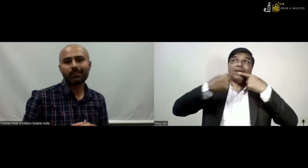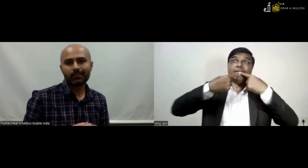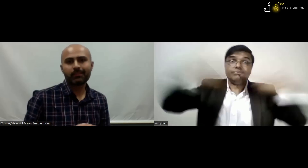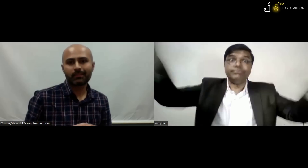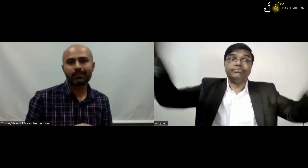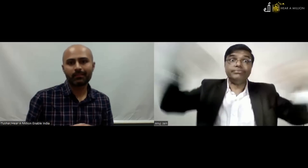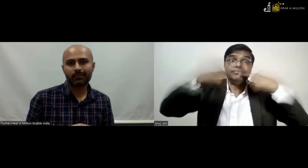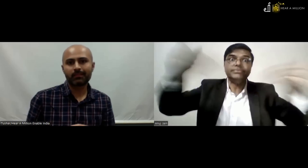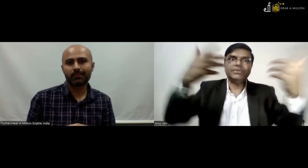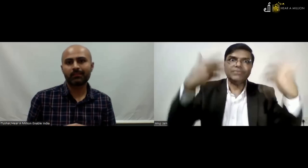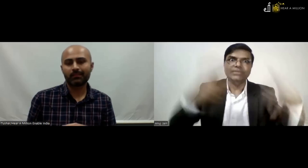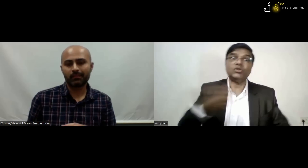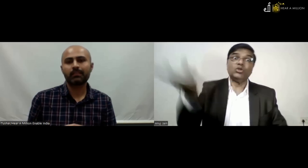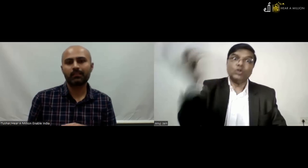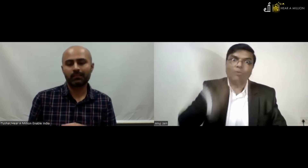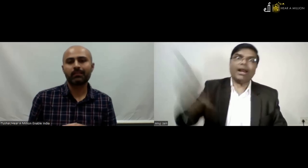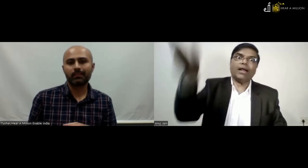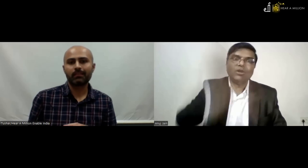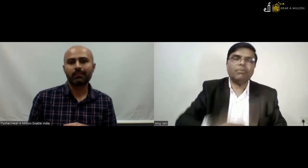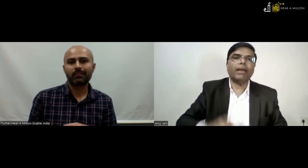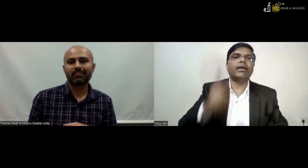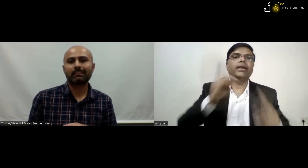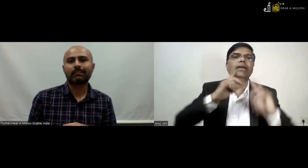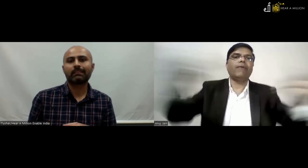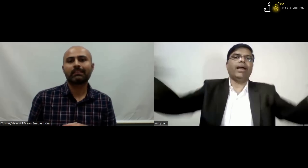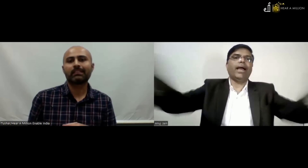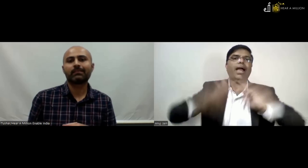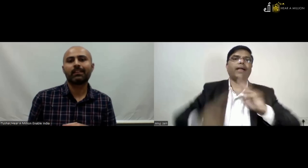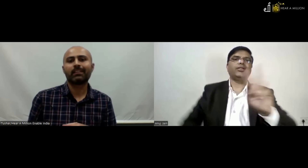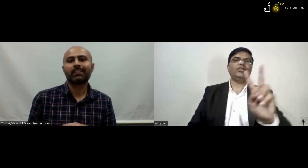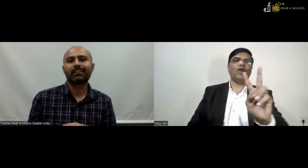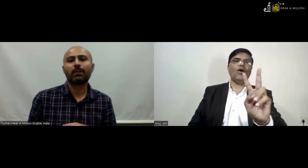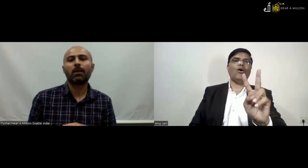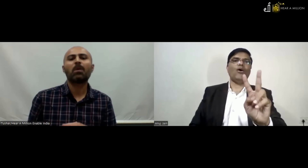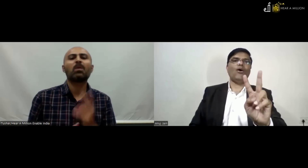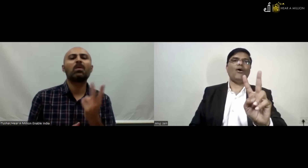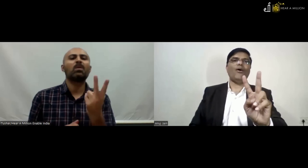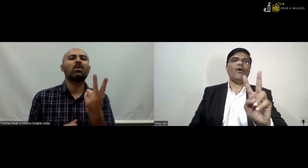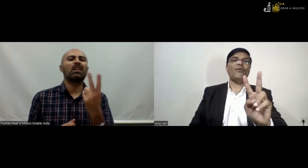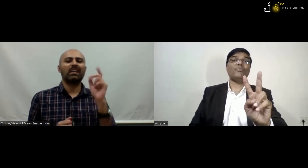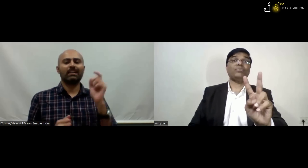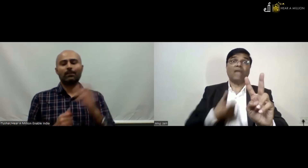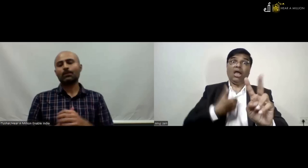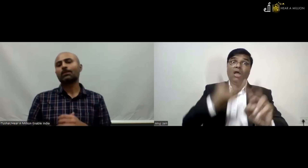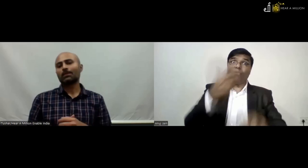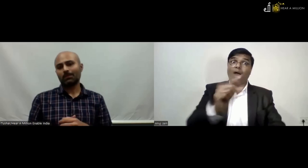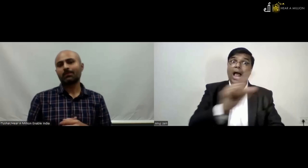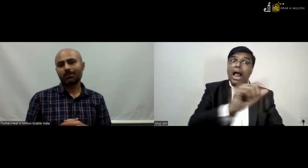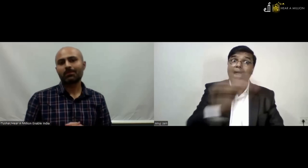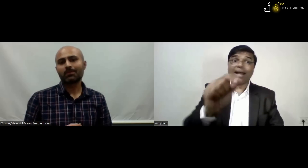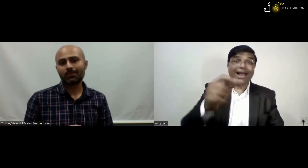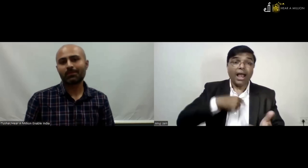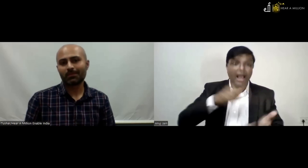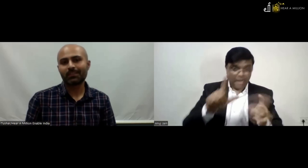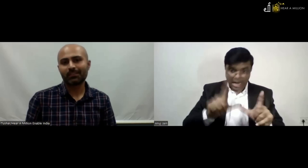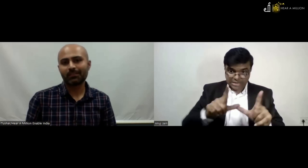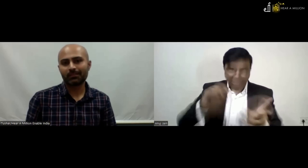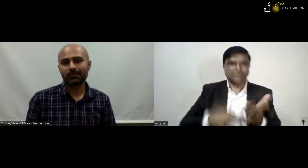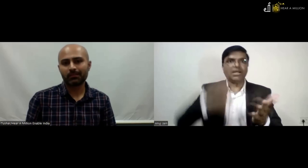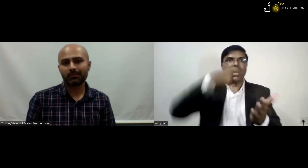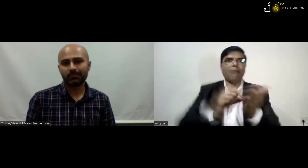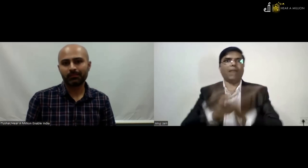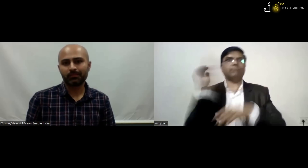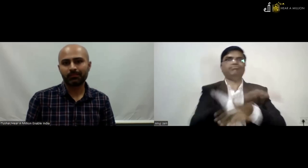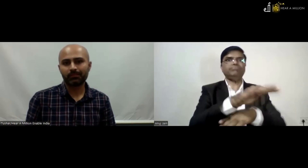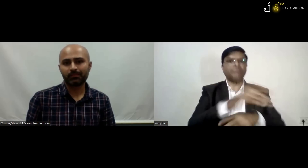needs amendment, but for that we need proof. And NAD has been sending out a lot of videos in the deaf community, but our responses